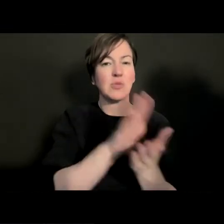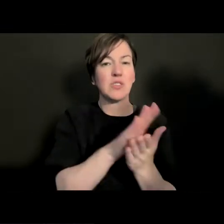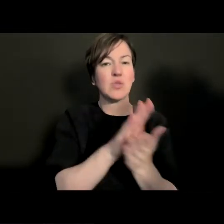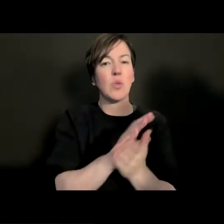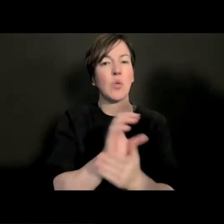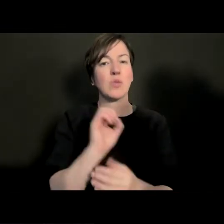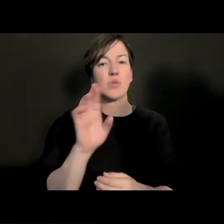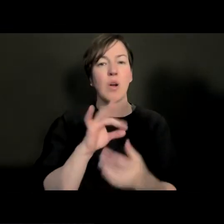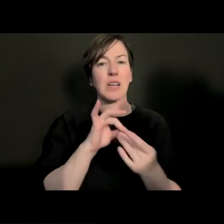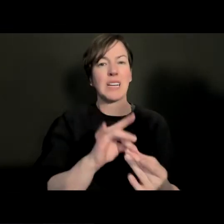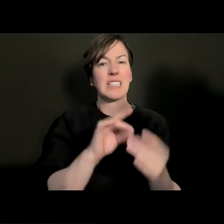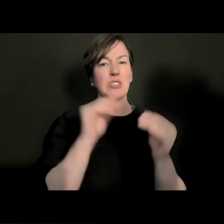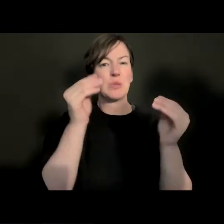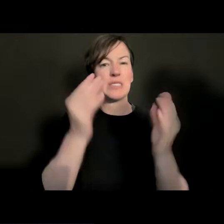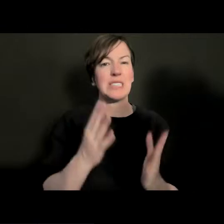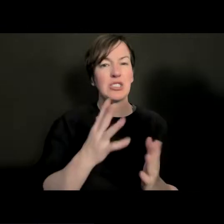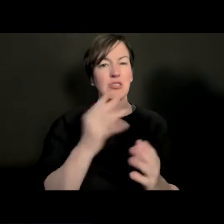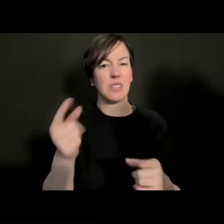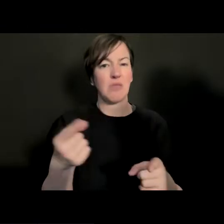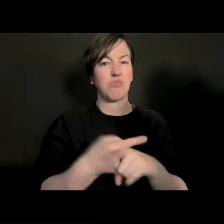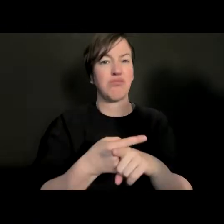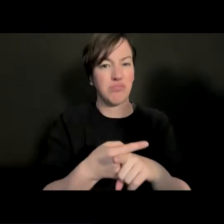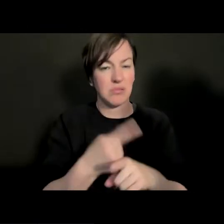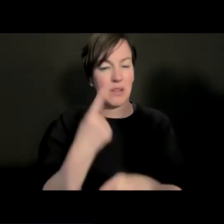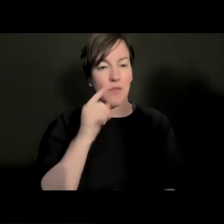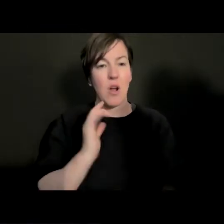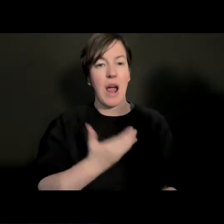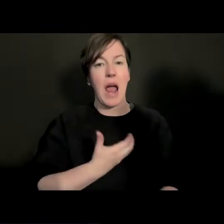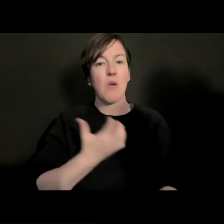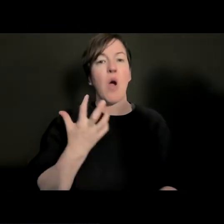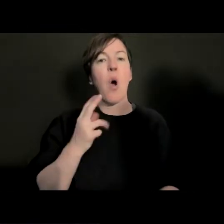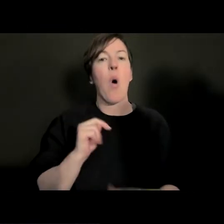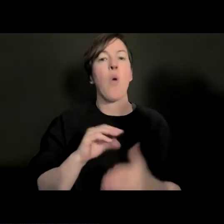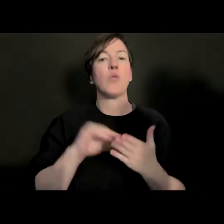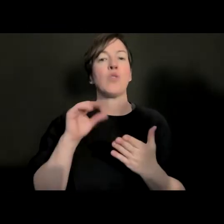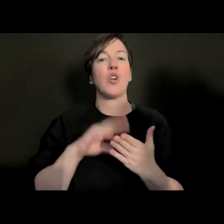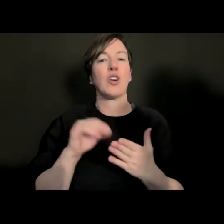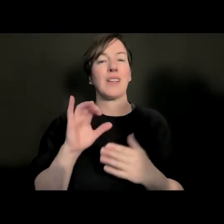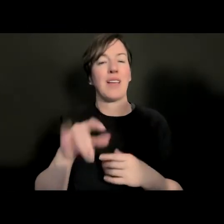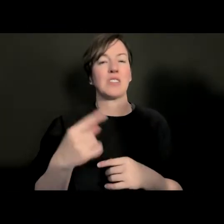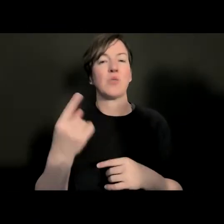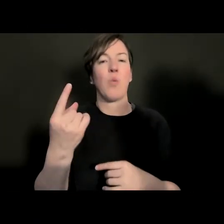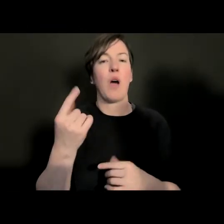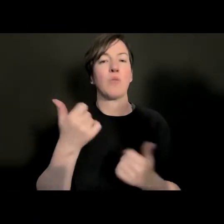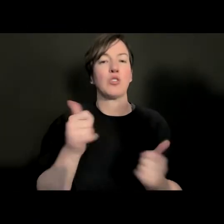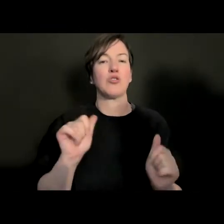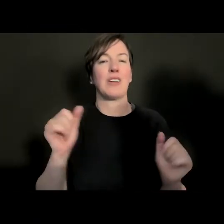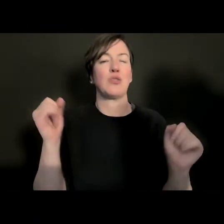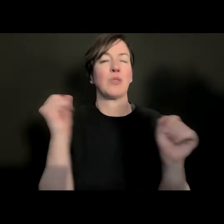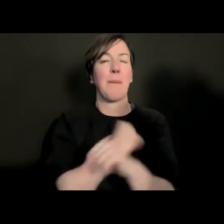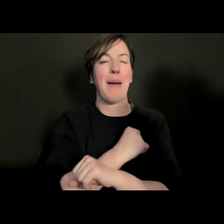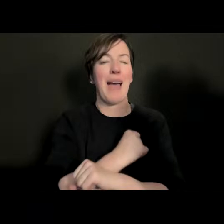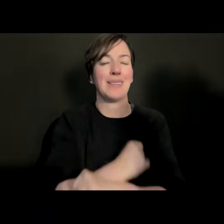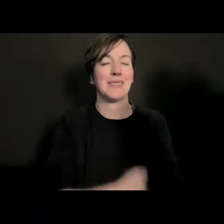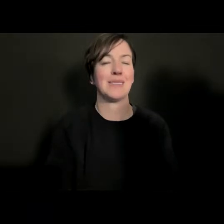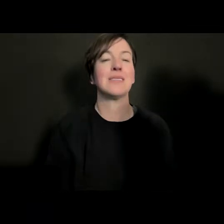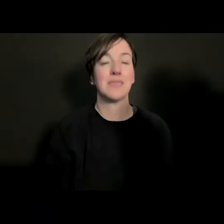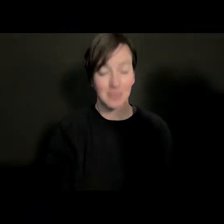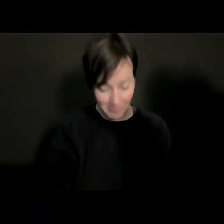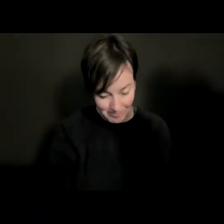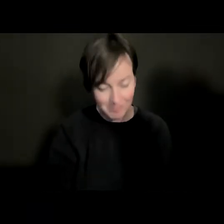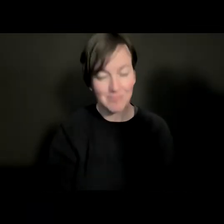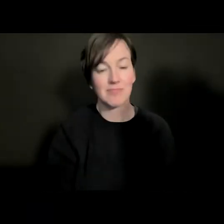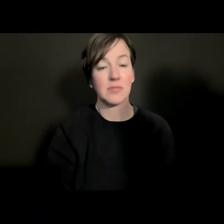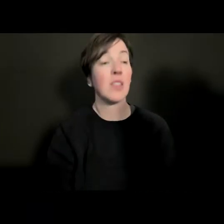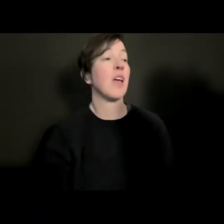and how challenging that was for our own learning. And that's one of the things we're trying to combat. So. Yeah,